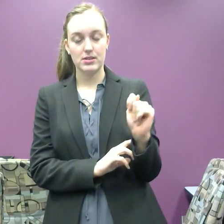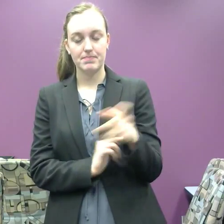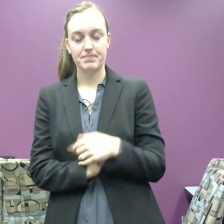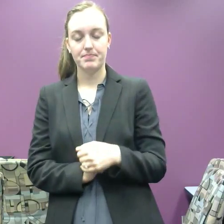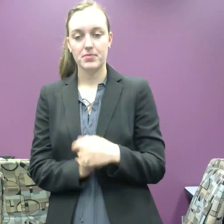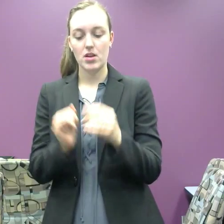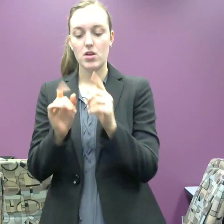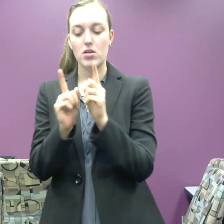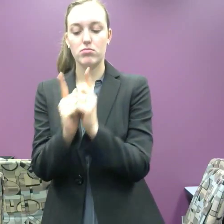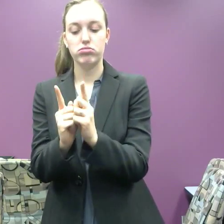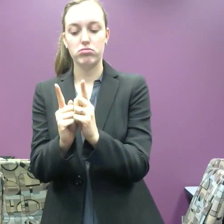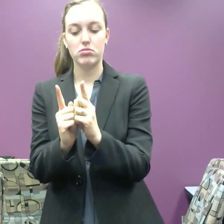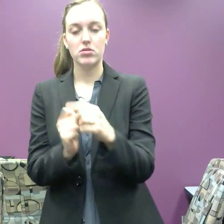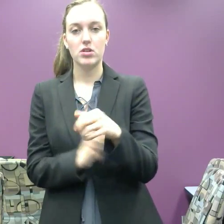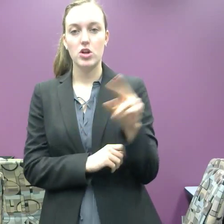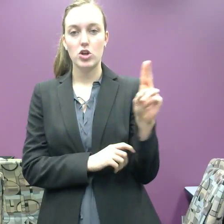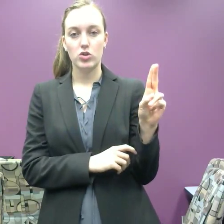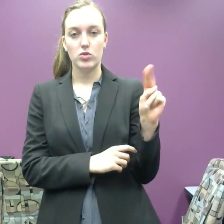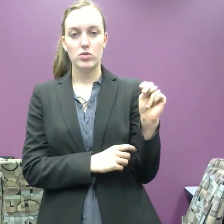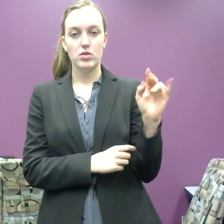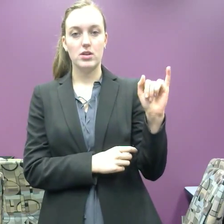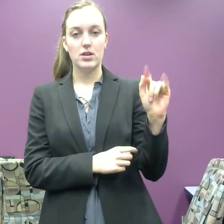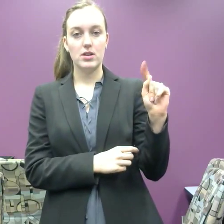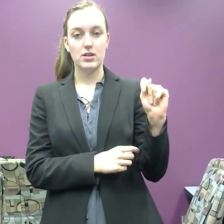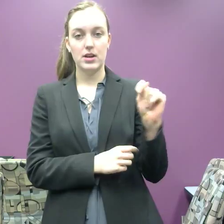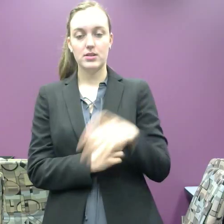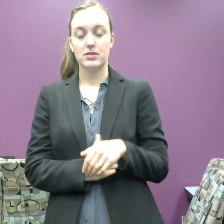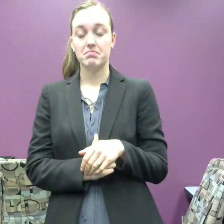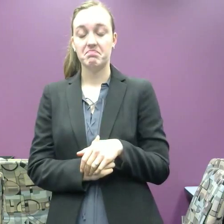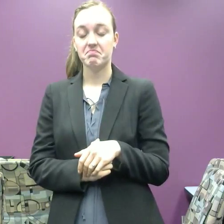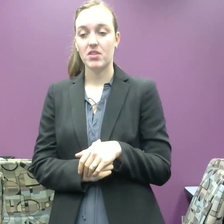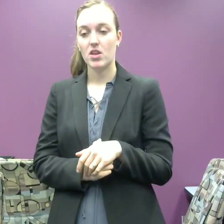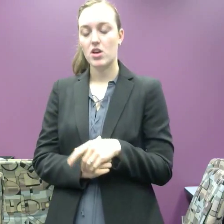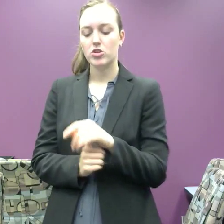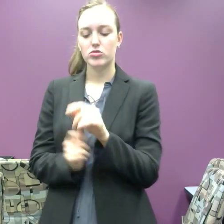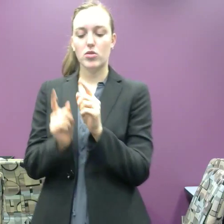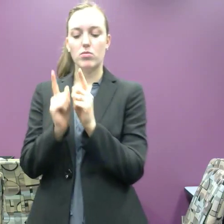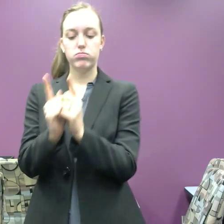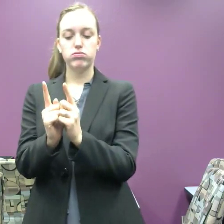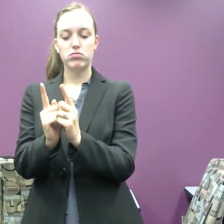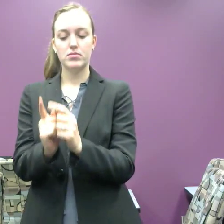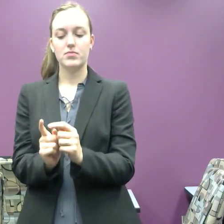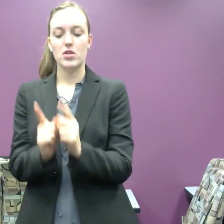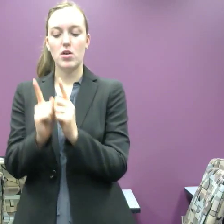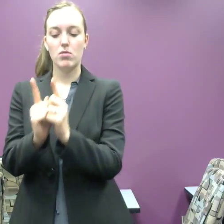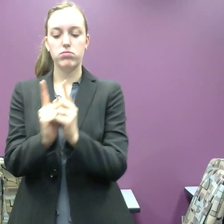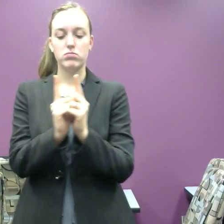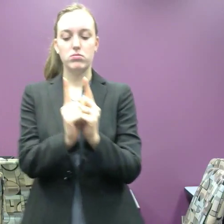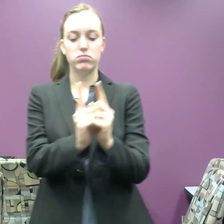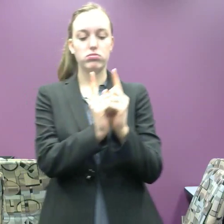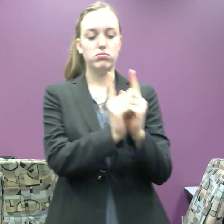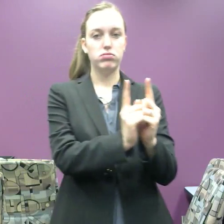And that's what determines everything else on your number line. So if someone